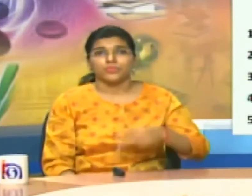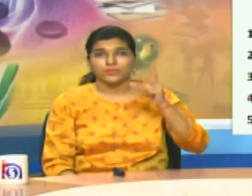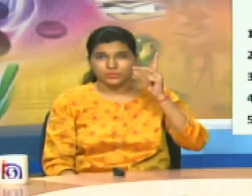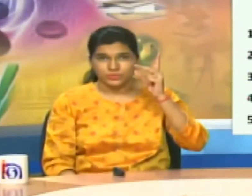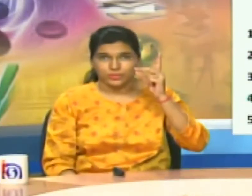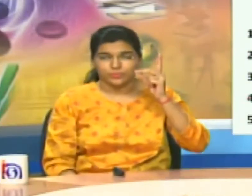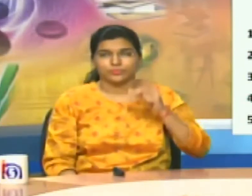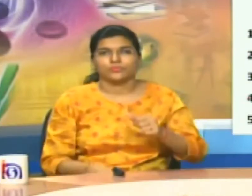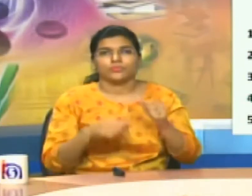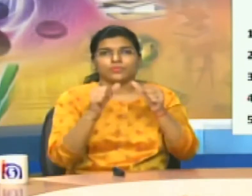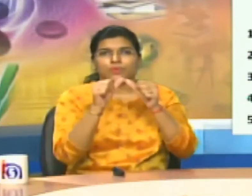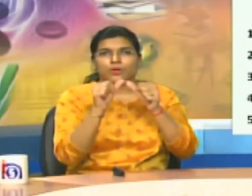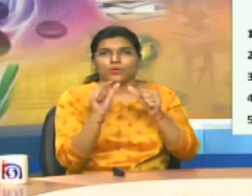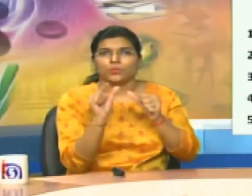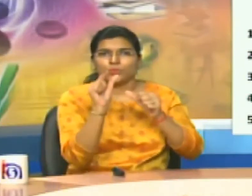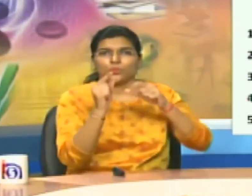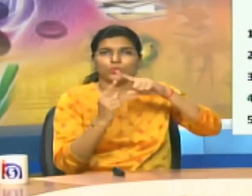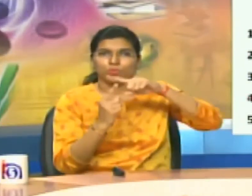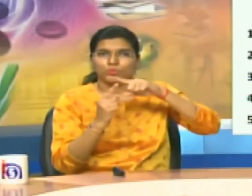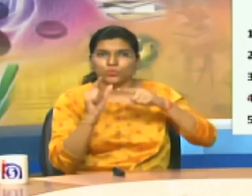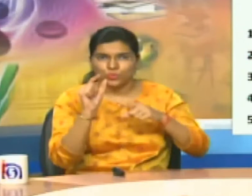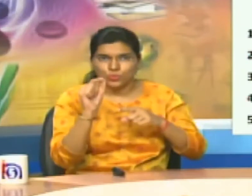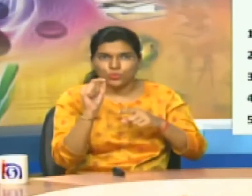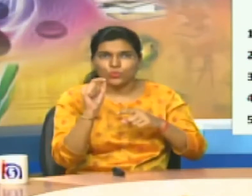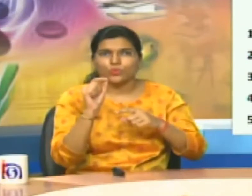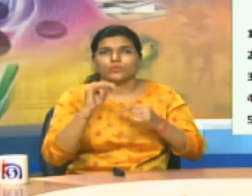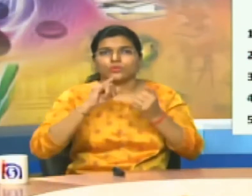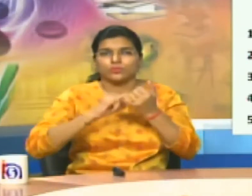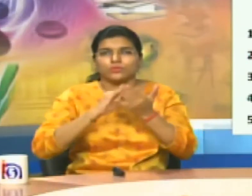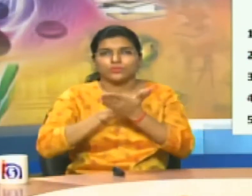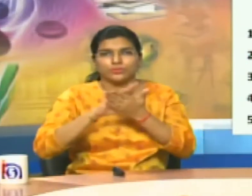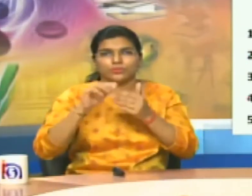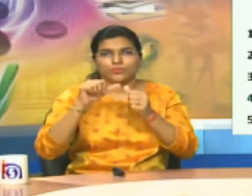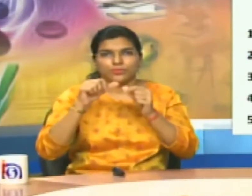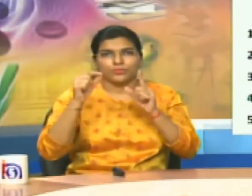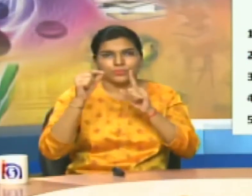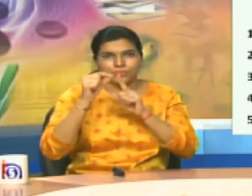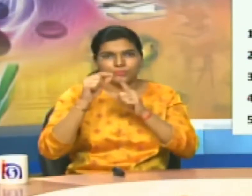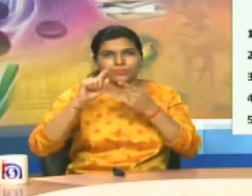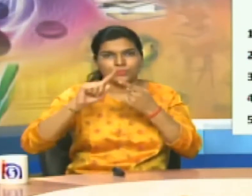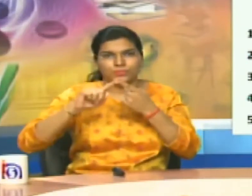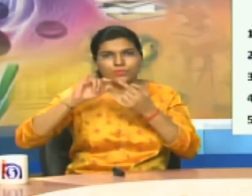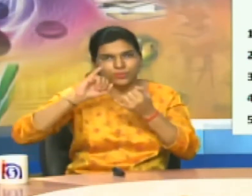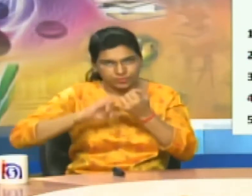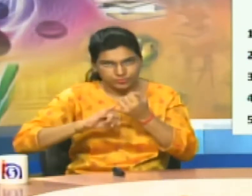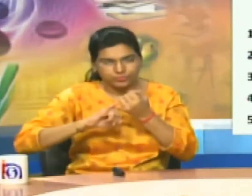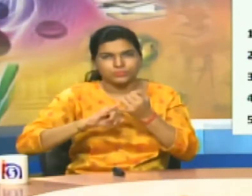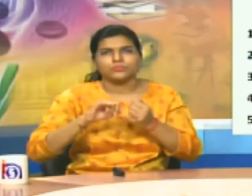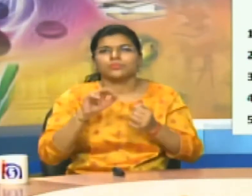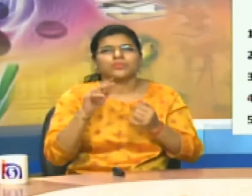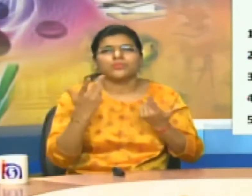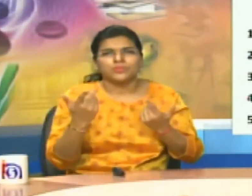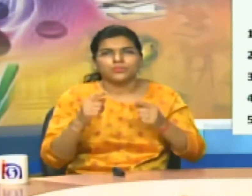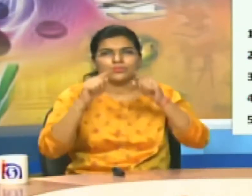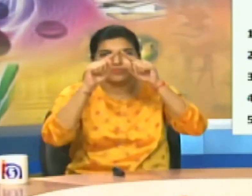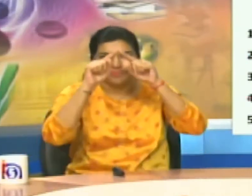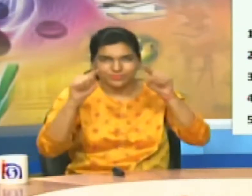all these calculations are done in the Autosum. The second one is auto